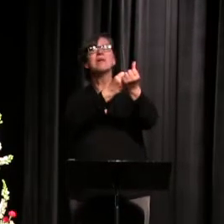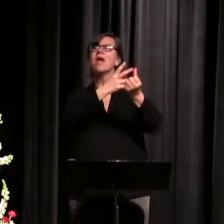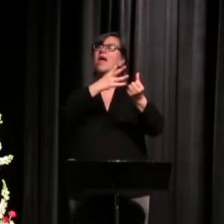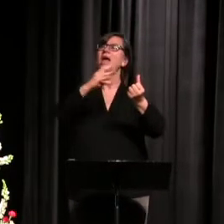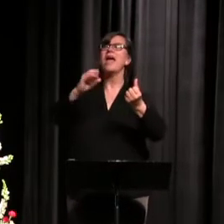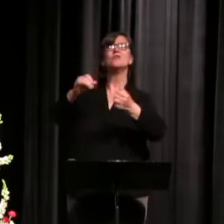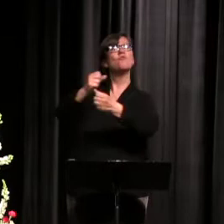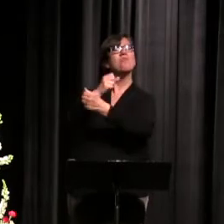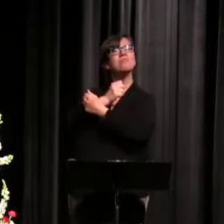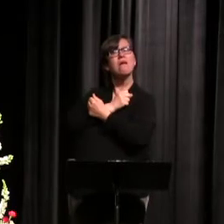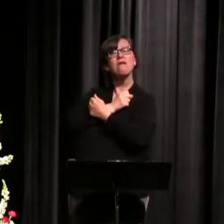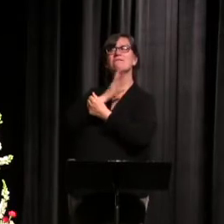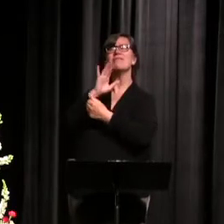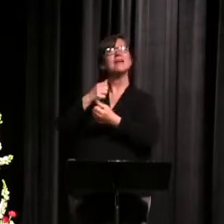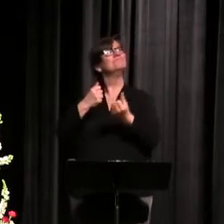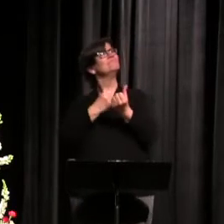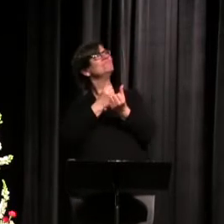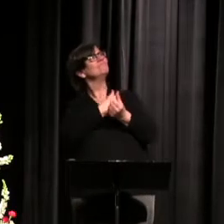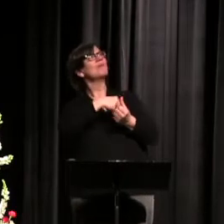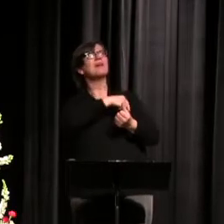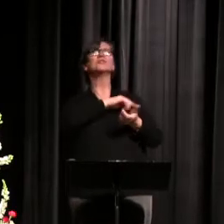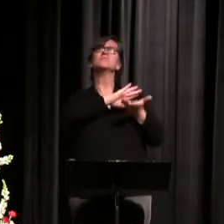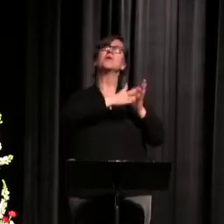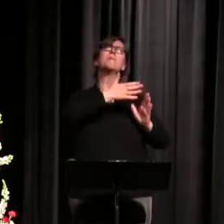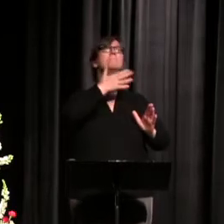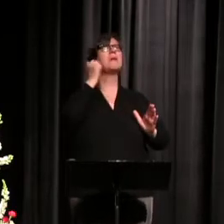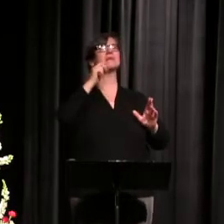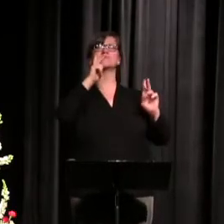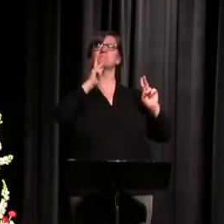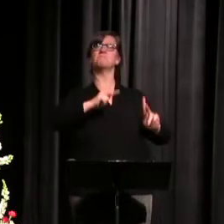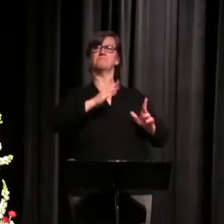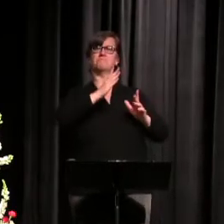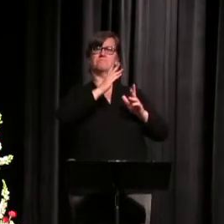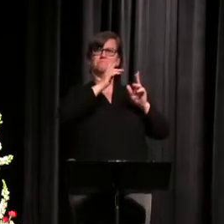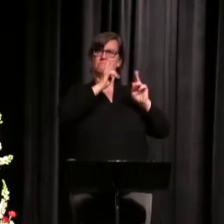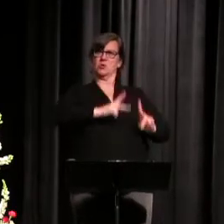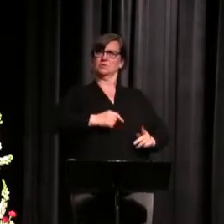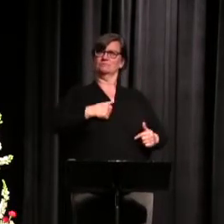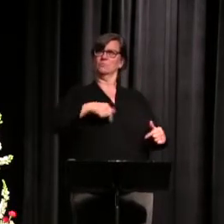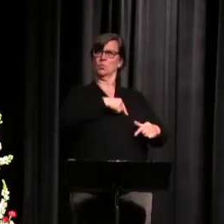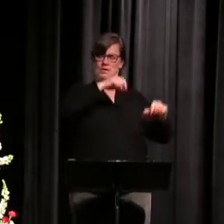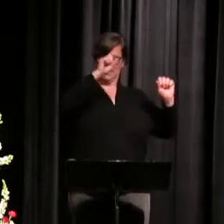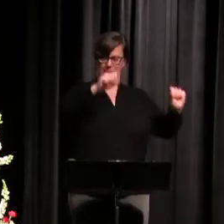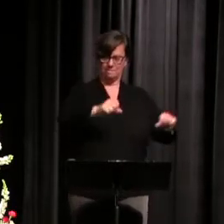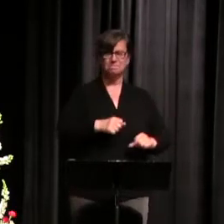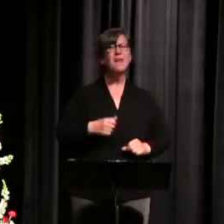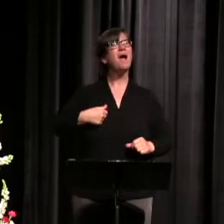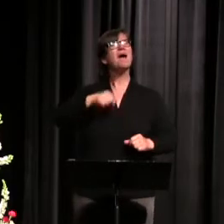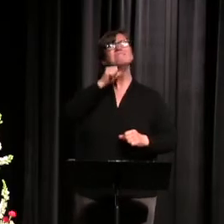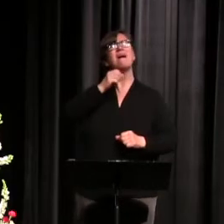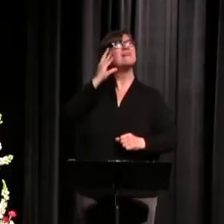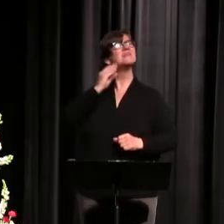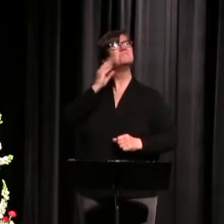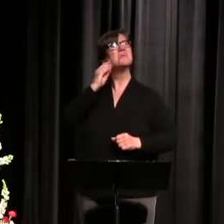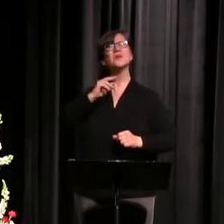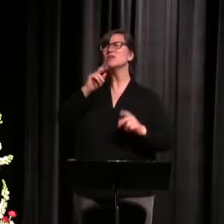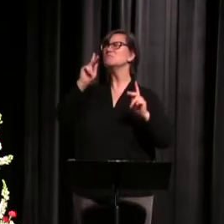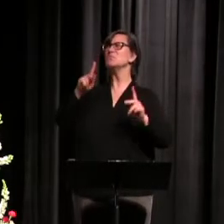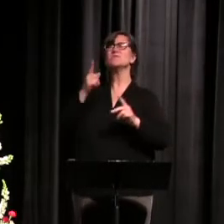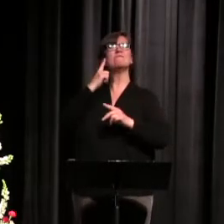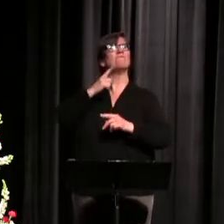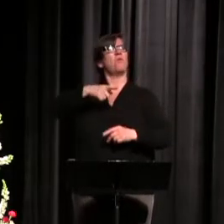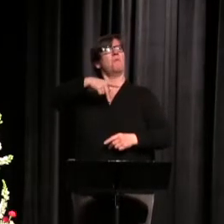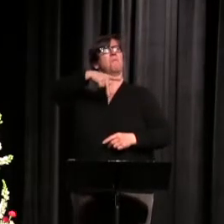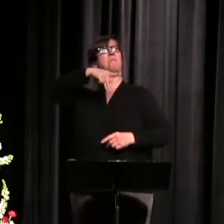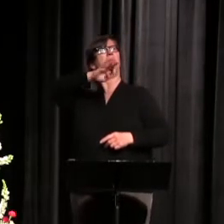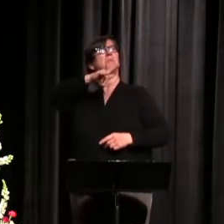ourselves. I've never given a speech of this magnitude before, and I'm not an experienced public speaker. While preparing for this,